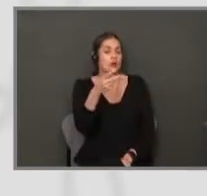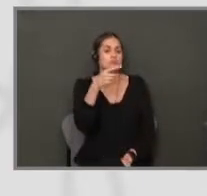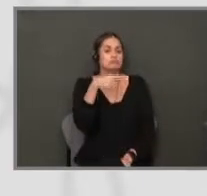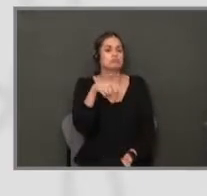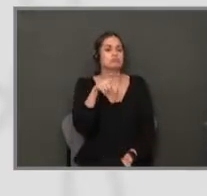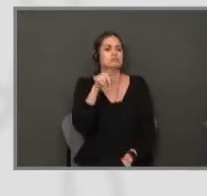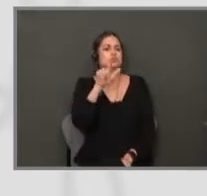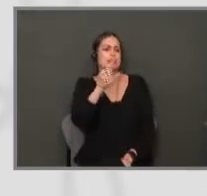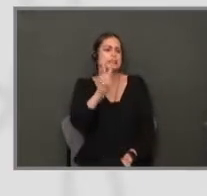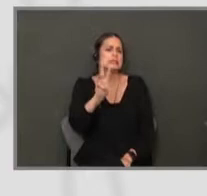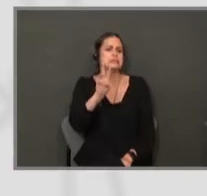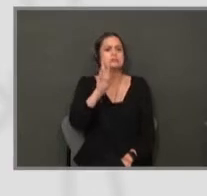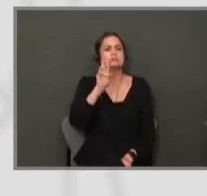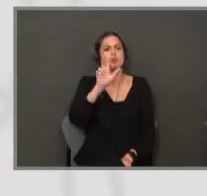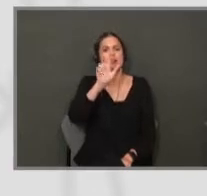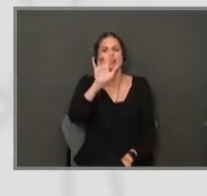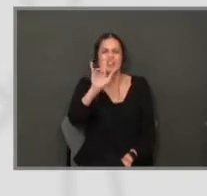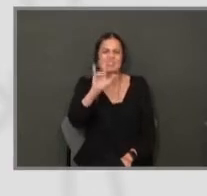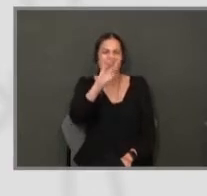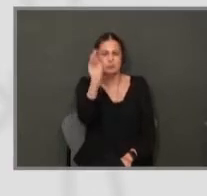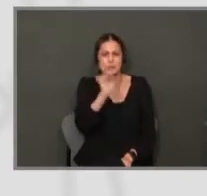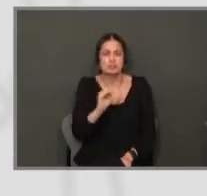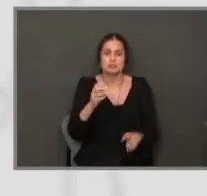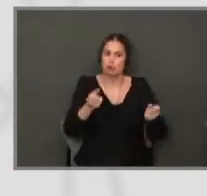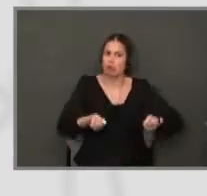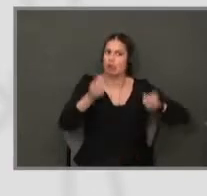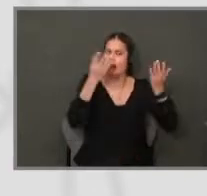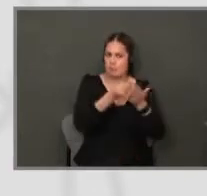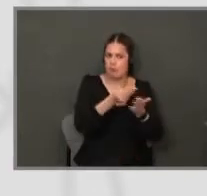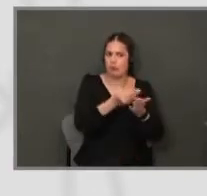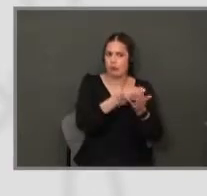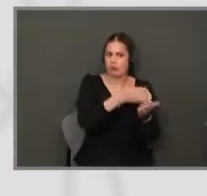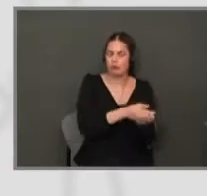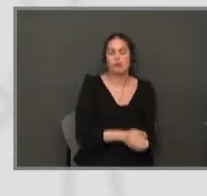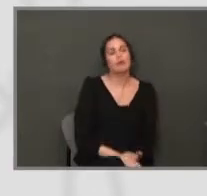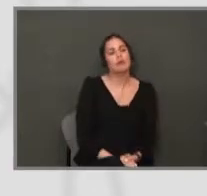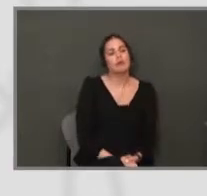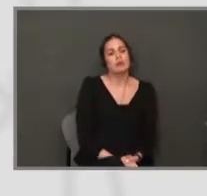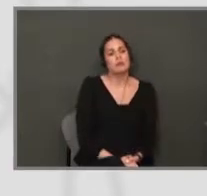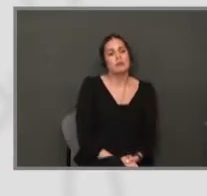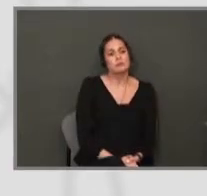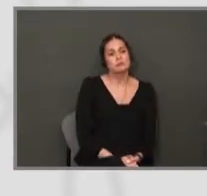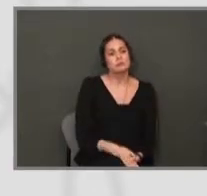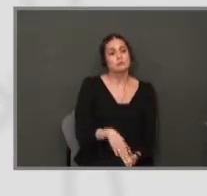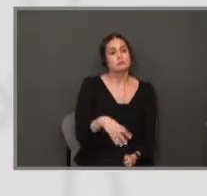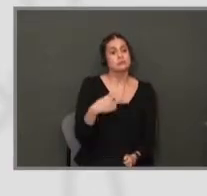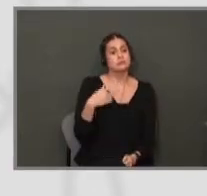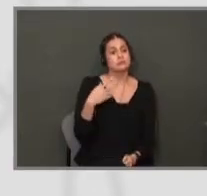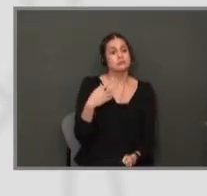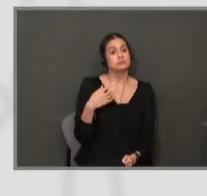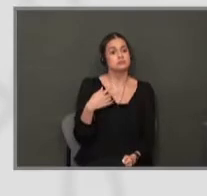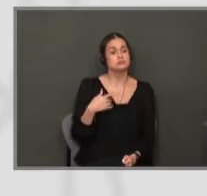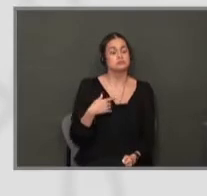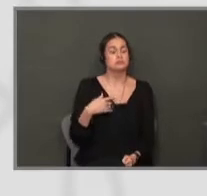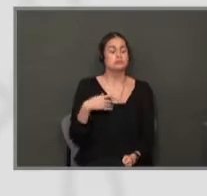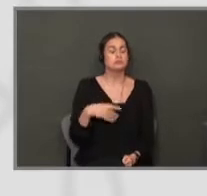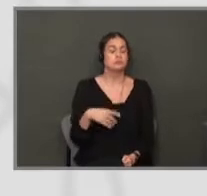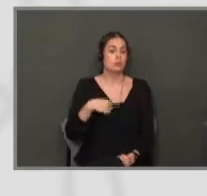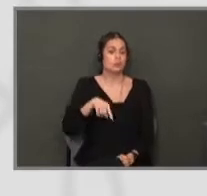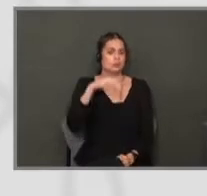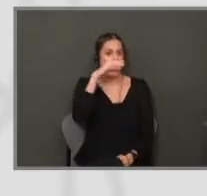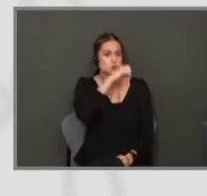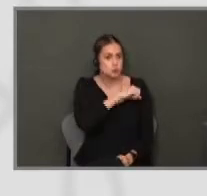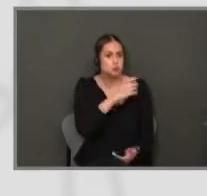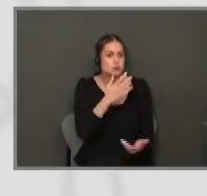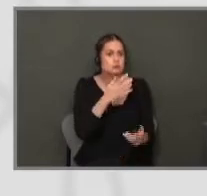about 25% of our revenue, so it's a lot of money. And we always bet, given that